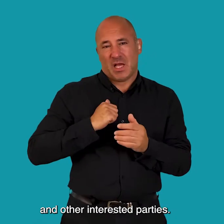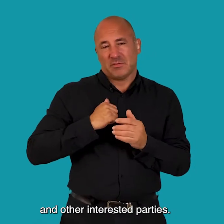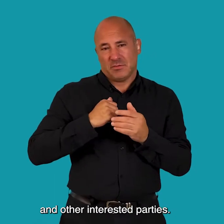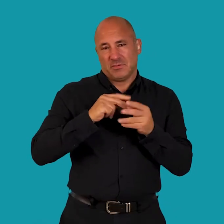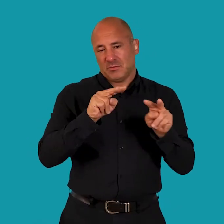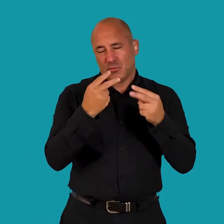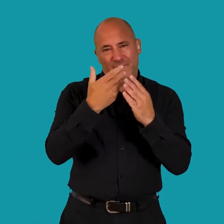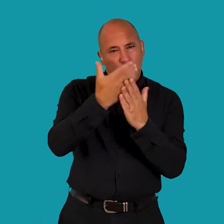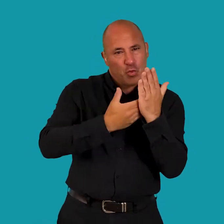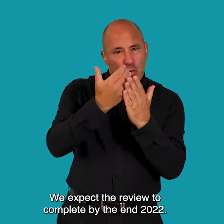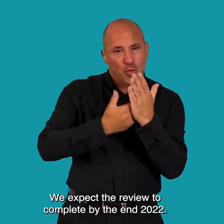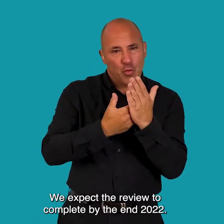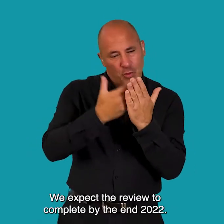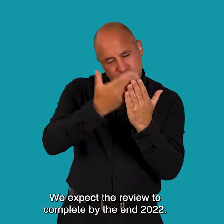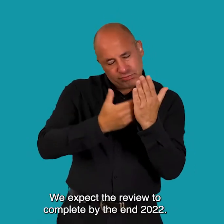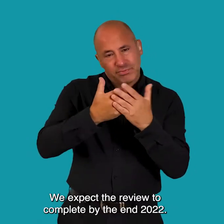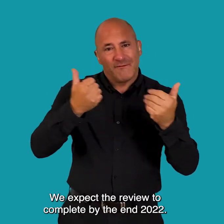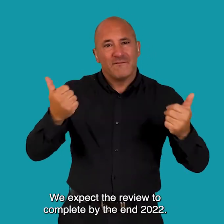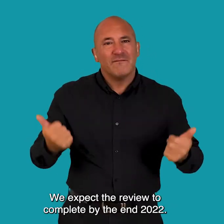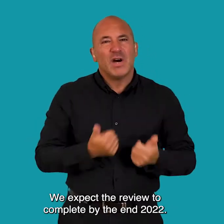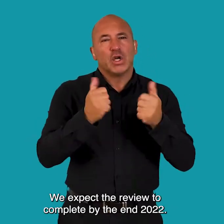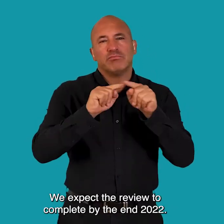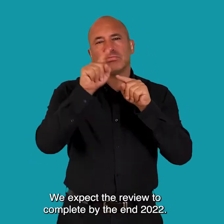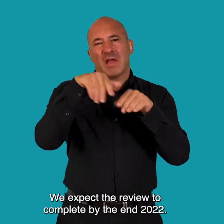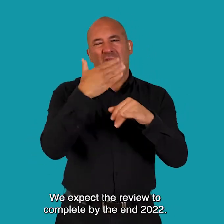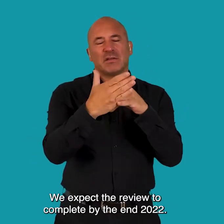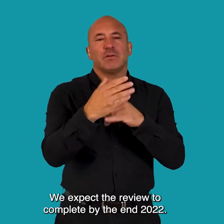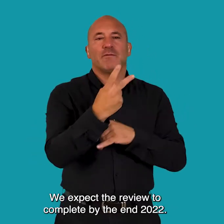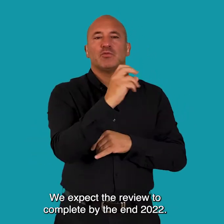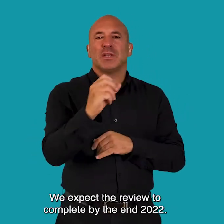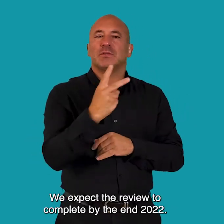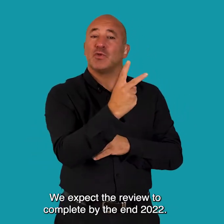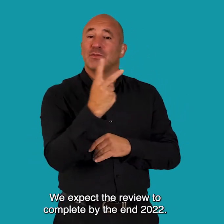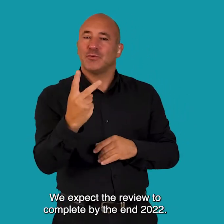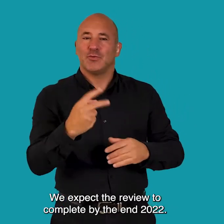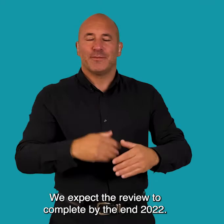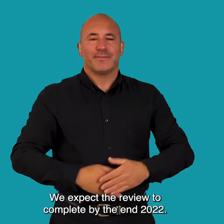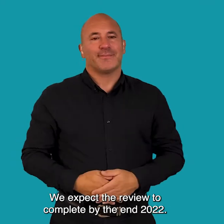parties. We expect the review to complete by the end of 2022.